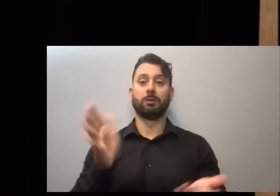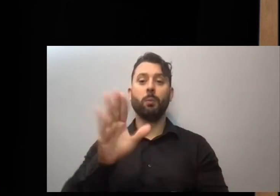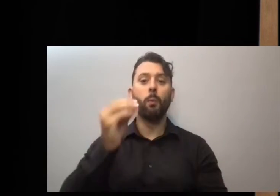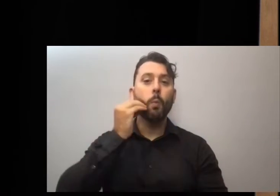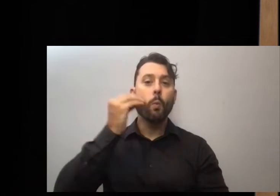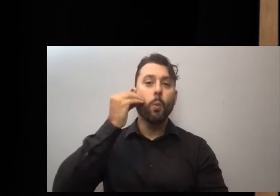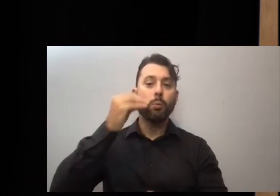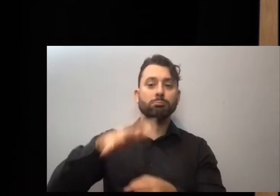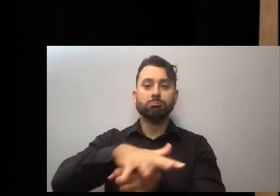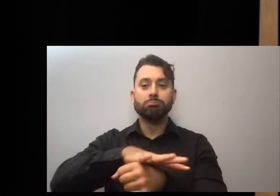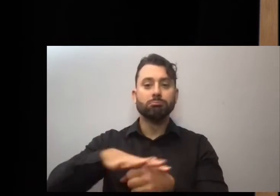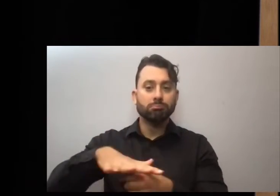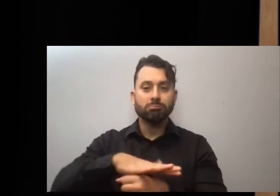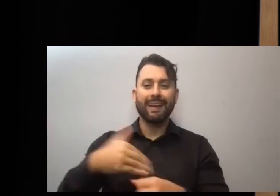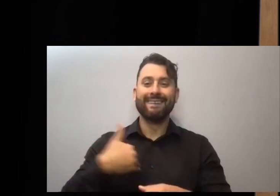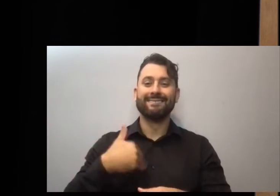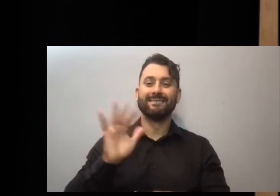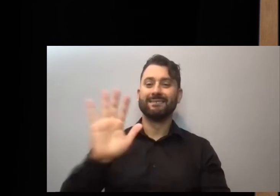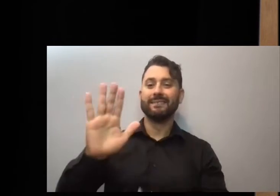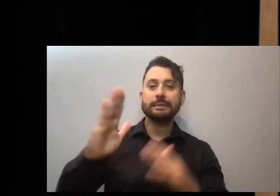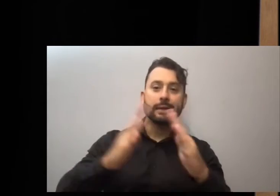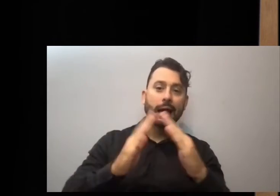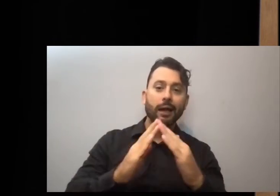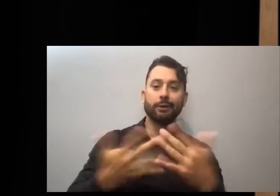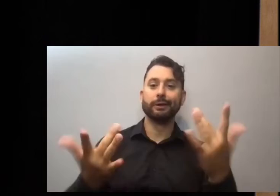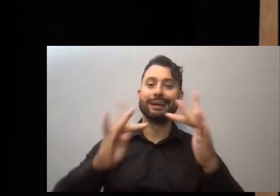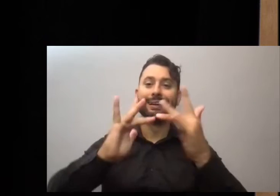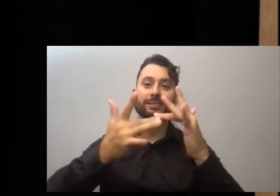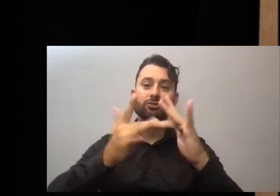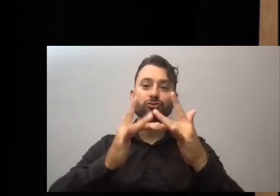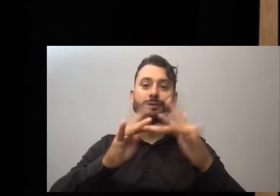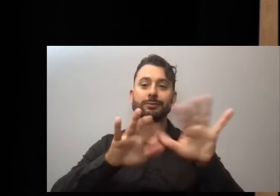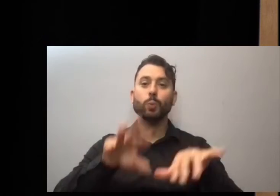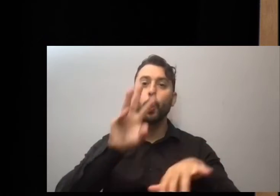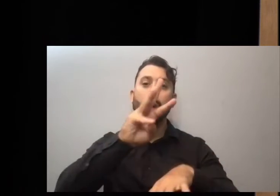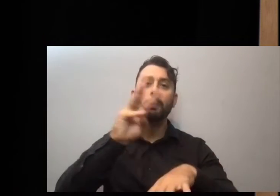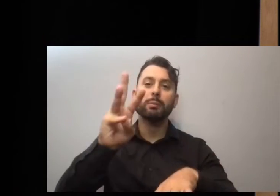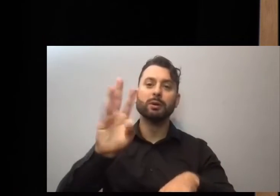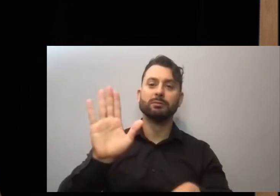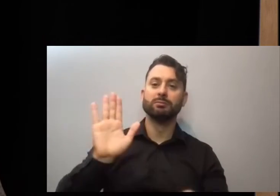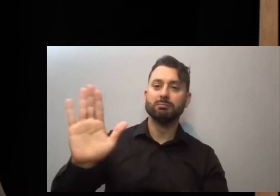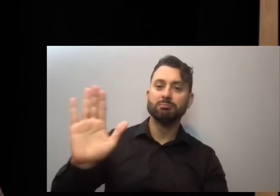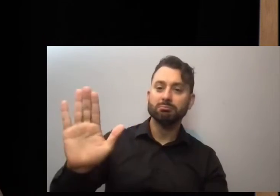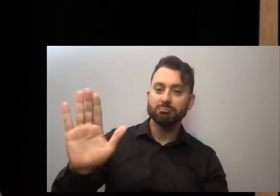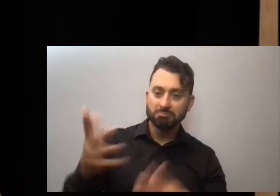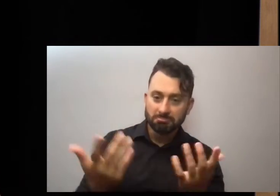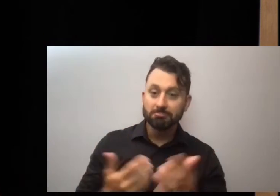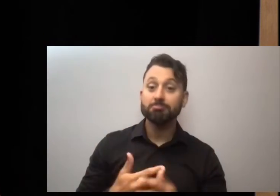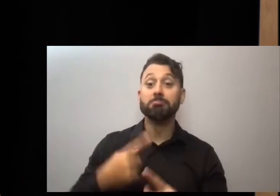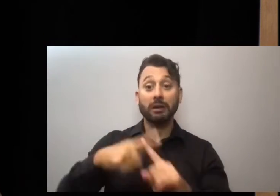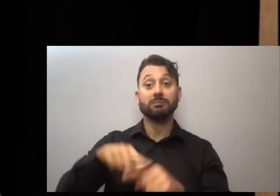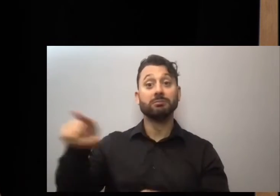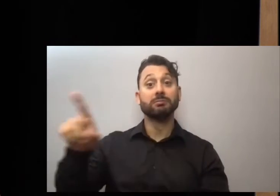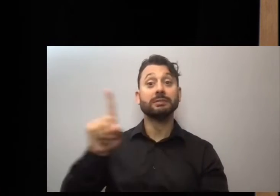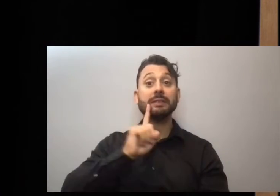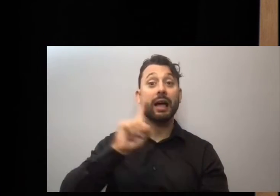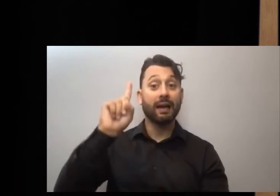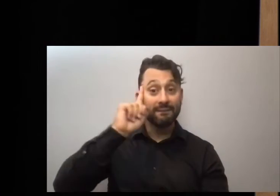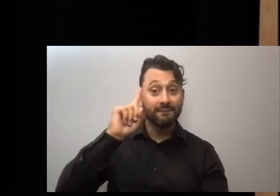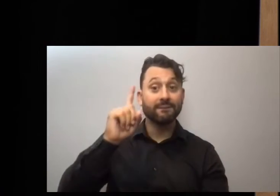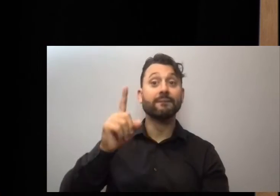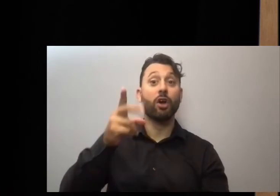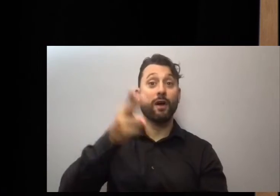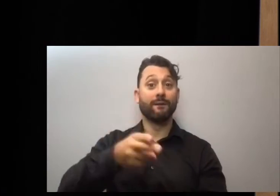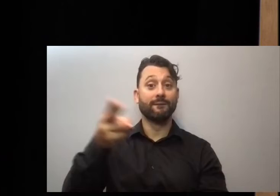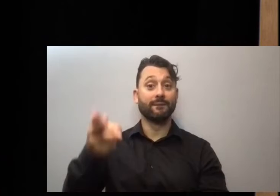Health Department. But I know that Deaf and Hard of Hearing Services covers a lot of different places that have different health departments. So